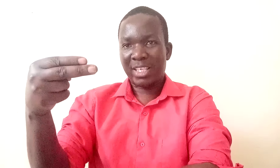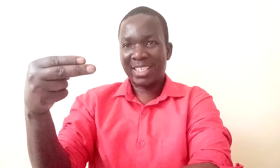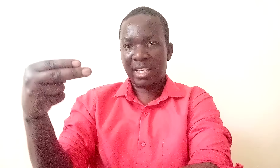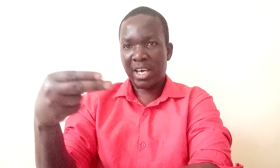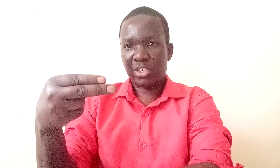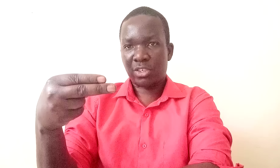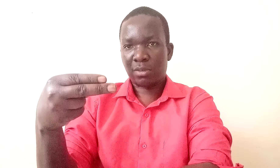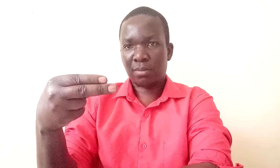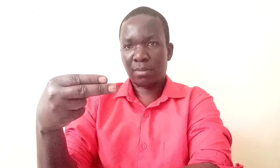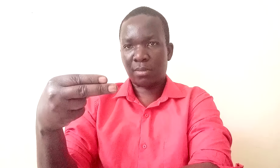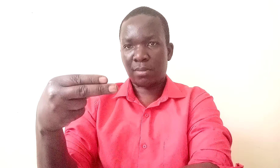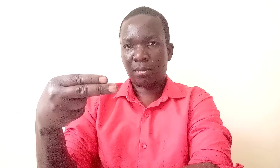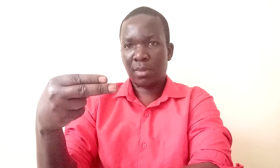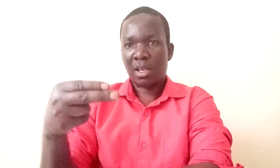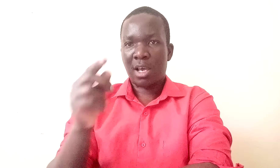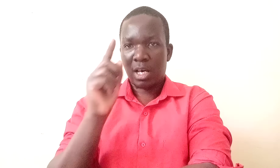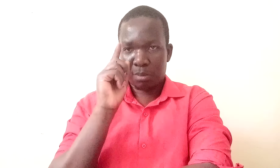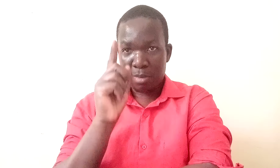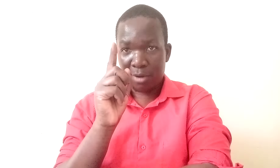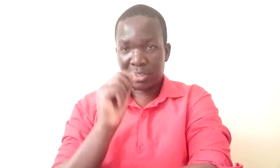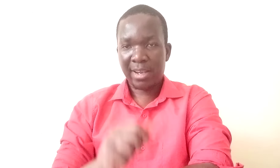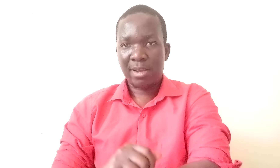is H. Remember I have said